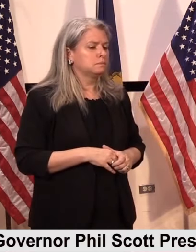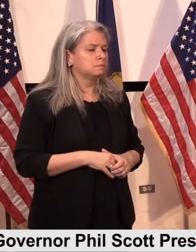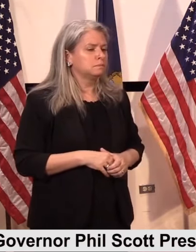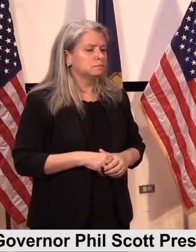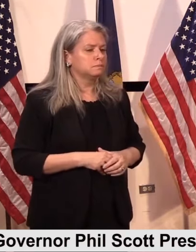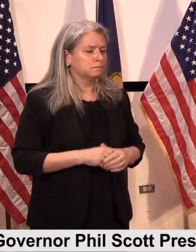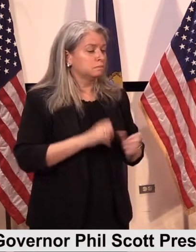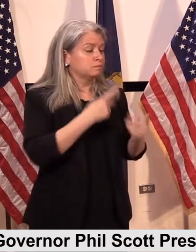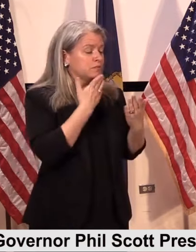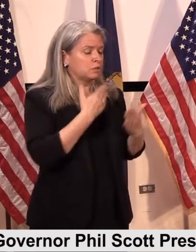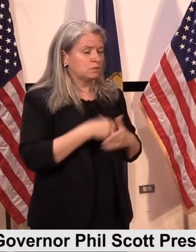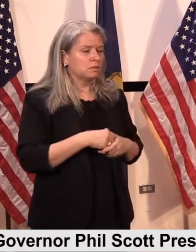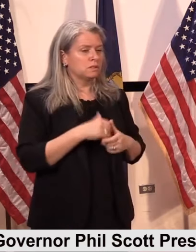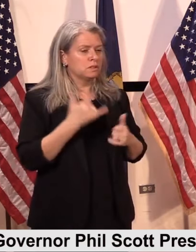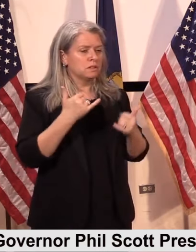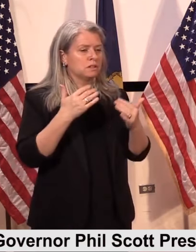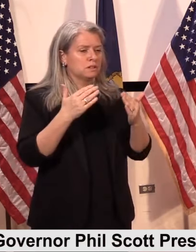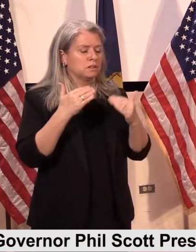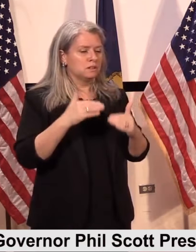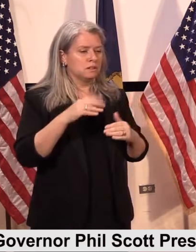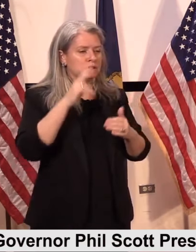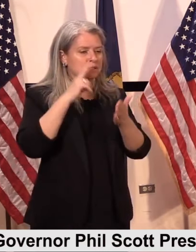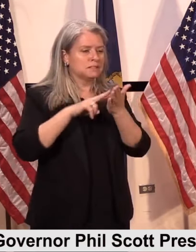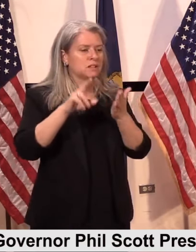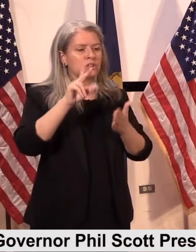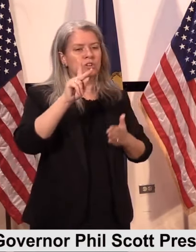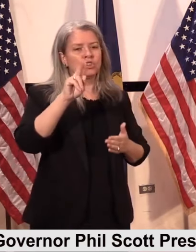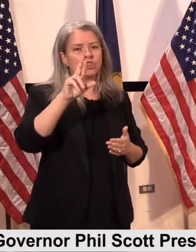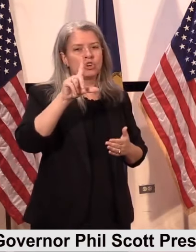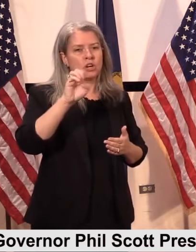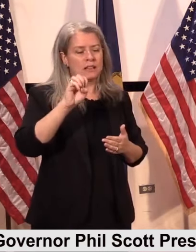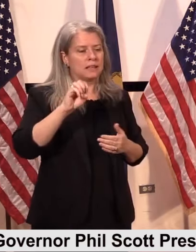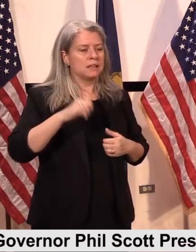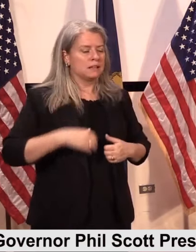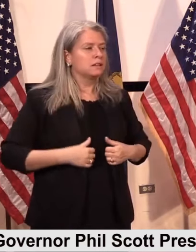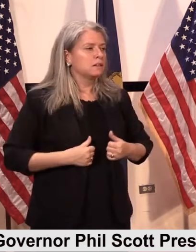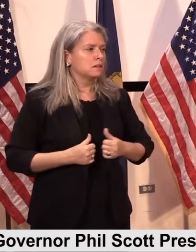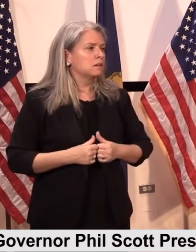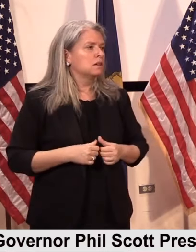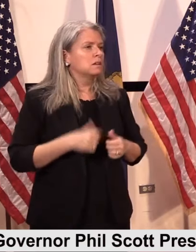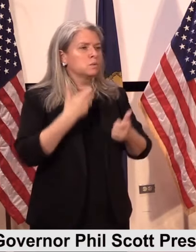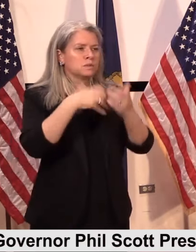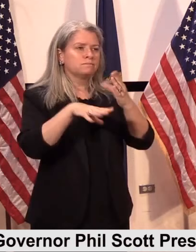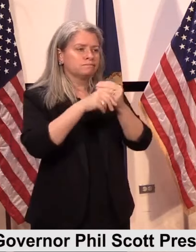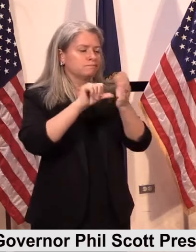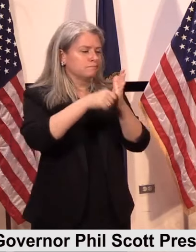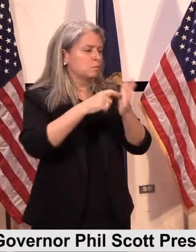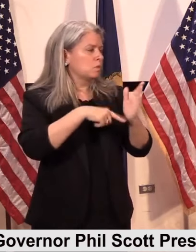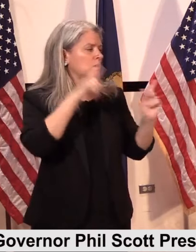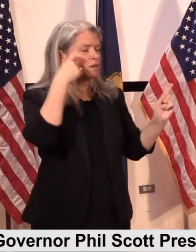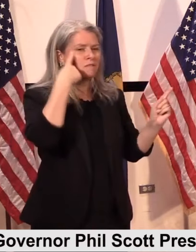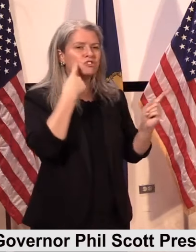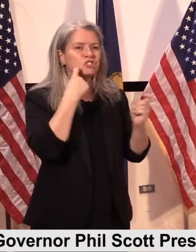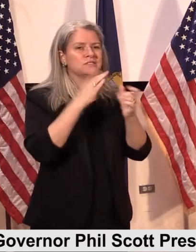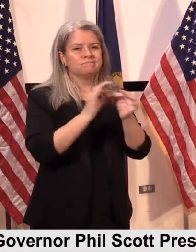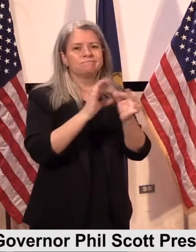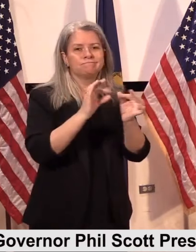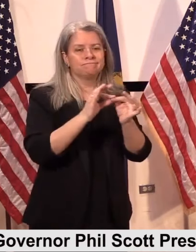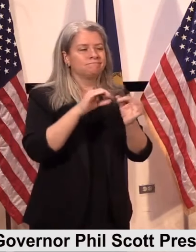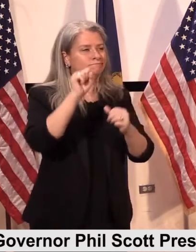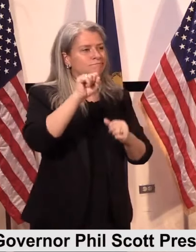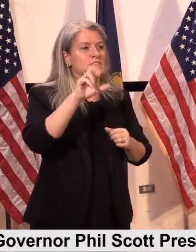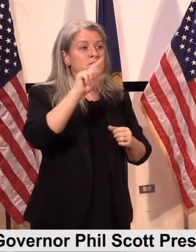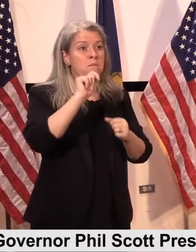Thank you. Hi, this is Secretary Curley. Just to reemphasize what the governor said, Vermont lenders